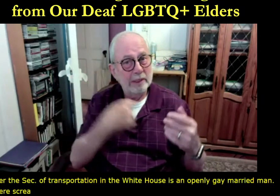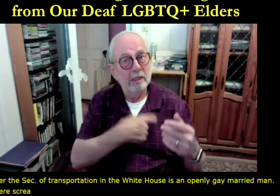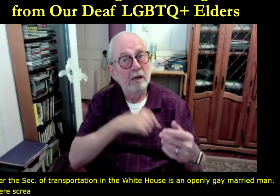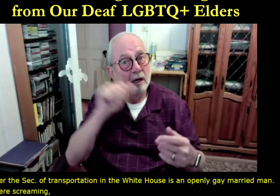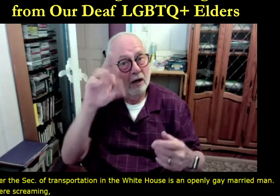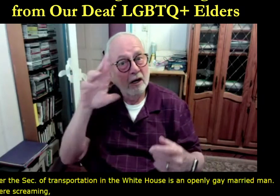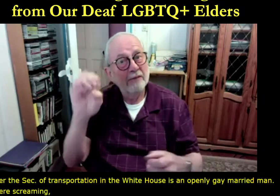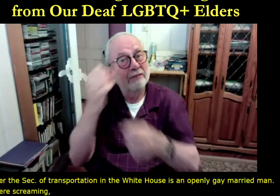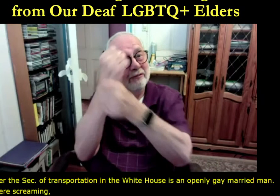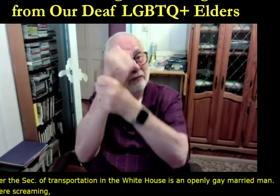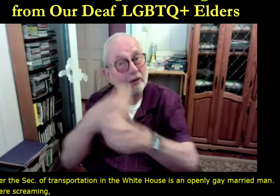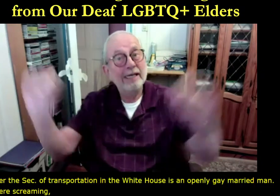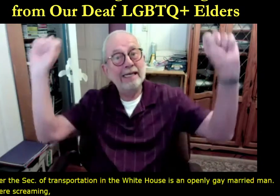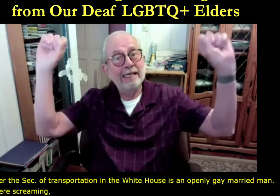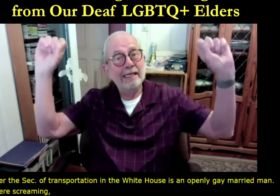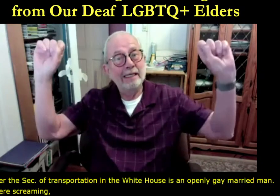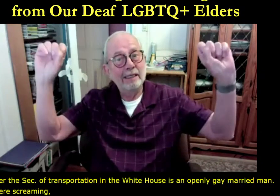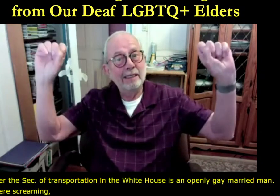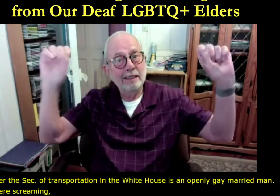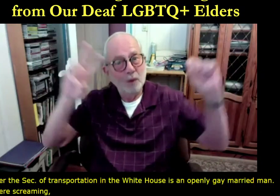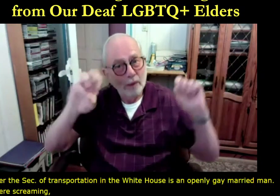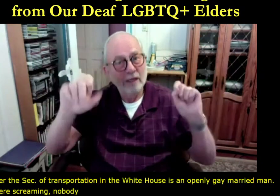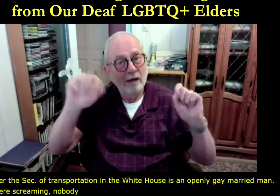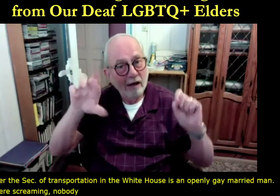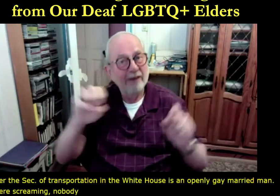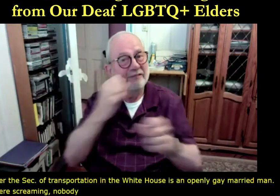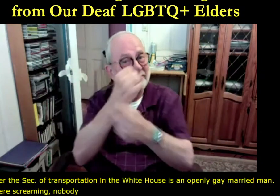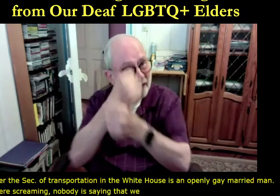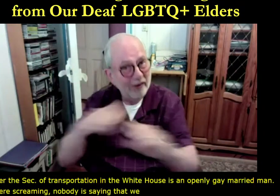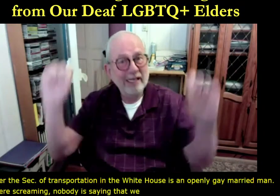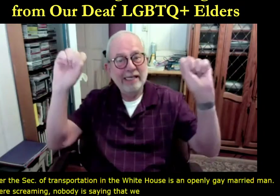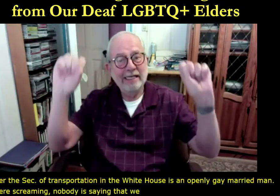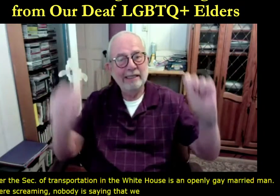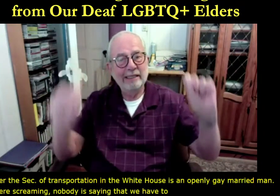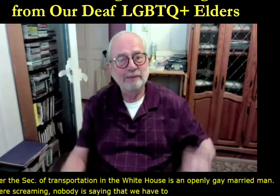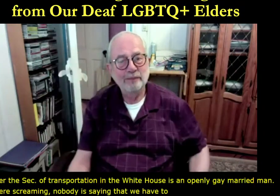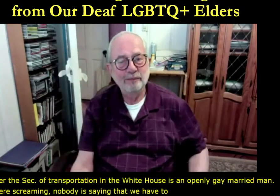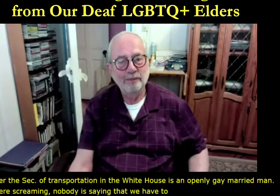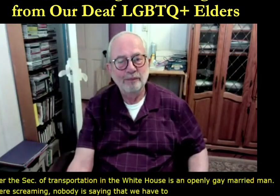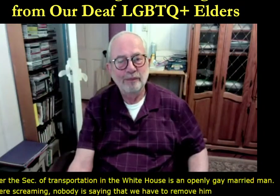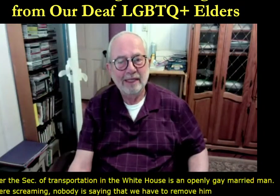future nobody's going to think about it we are free we are free